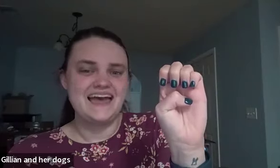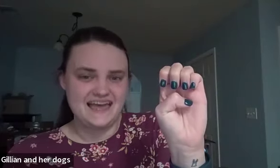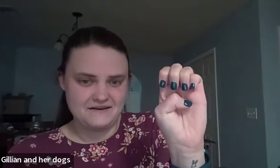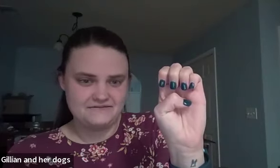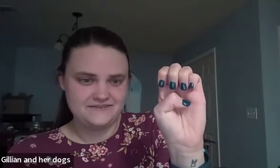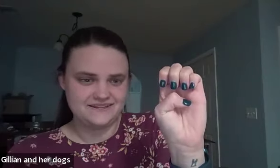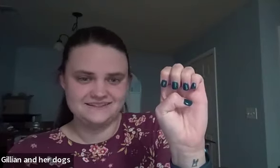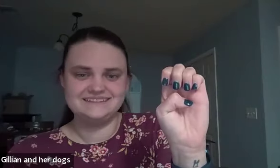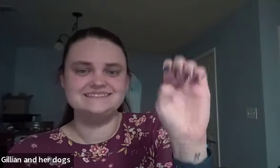F,